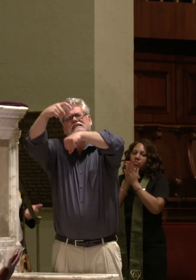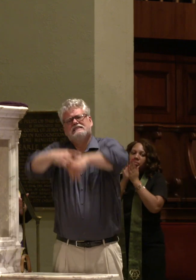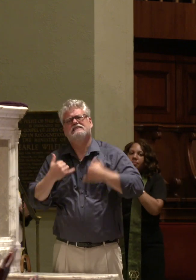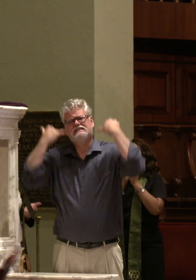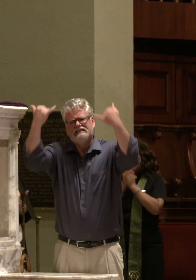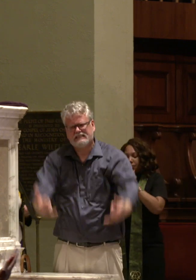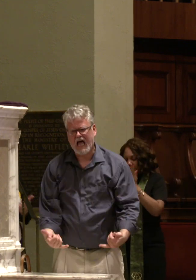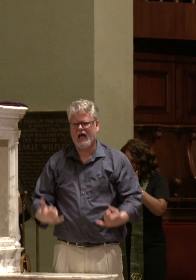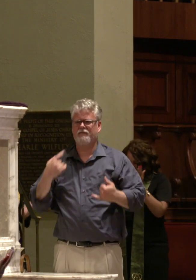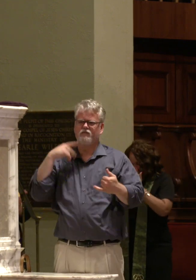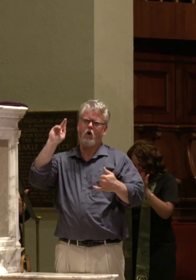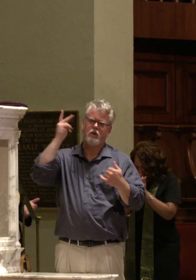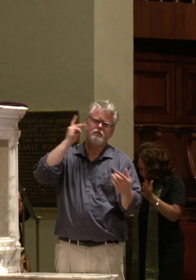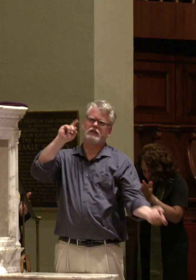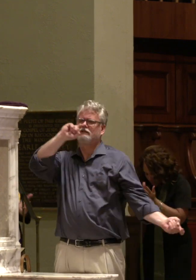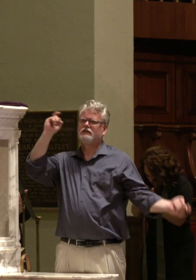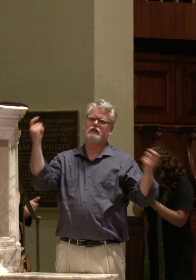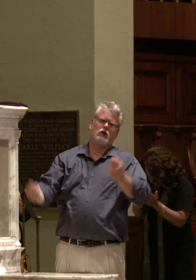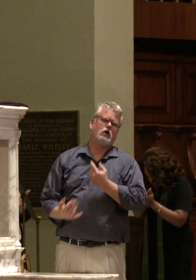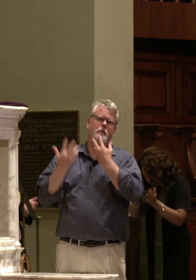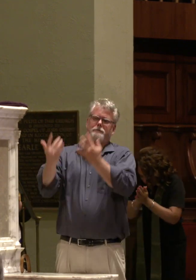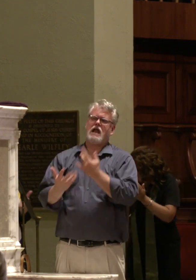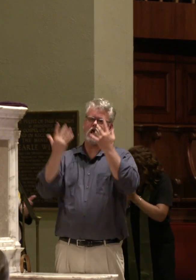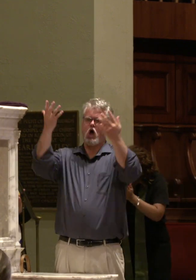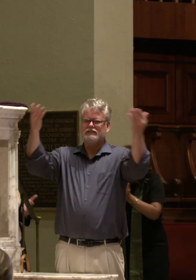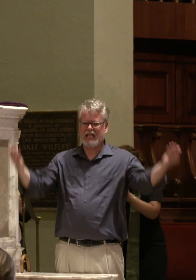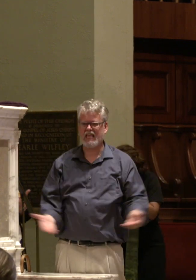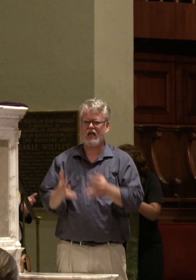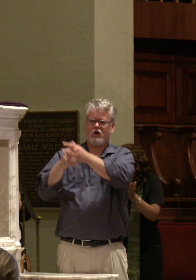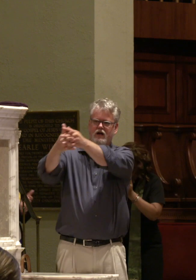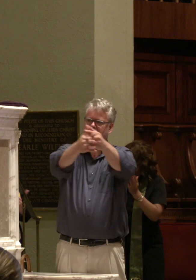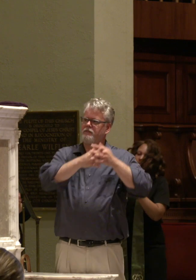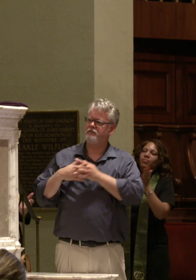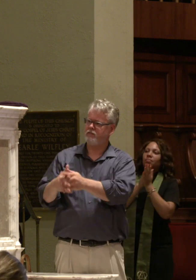a political Pentecost in America. And that